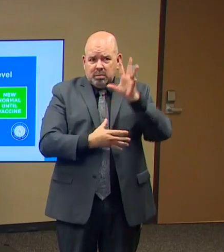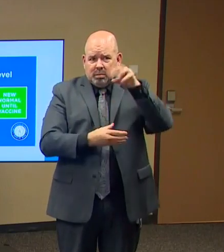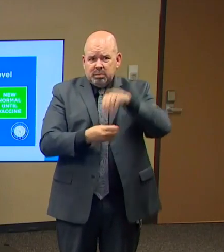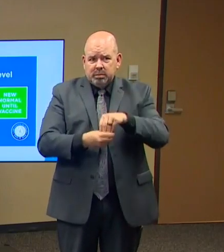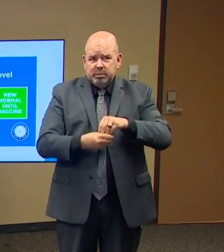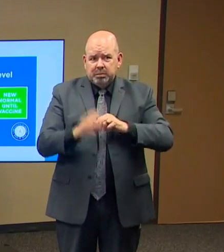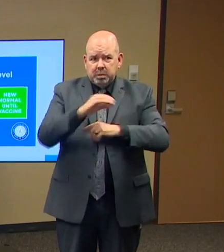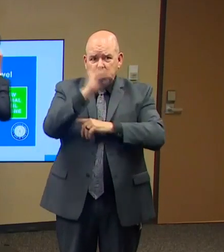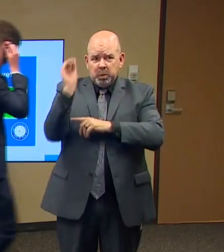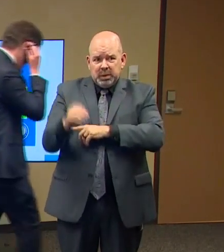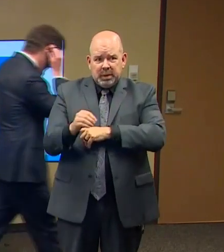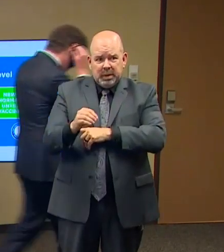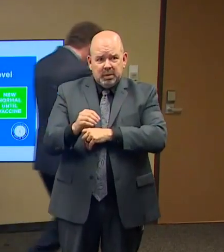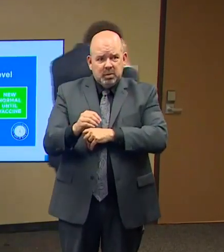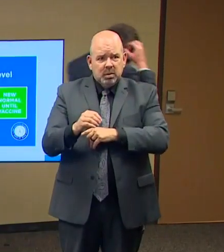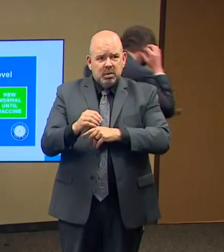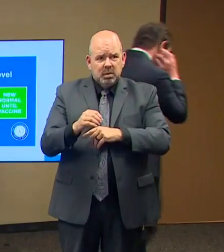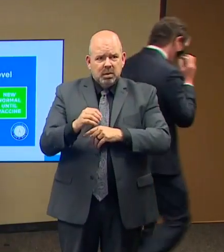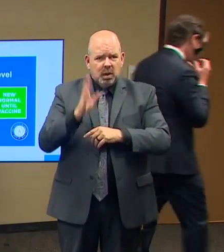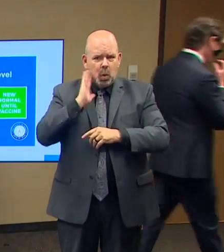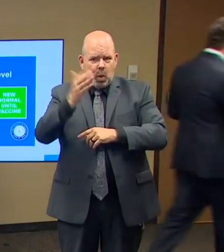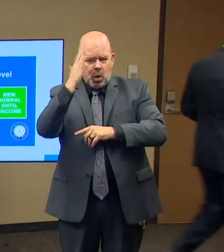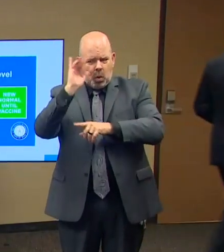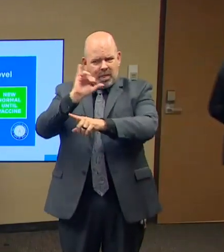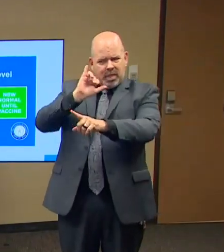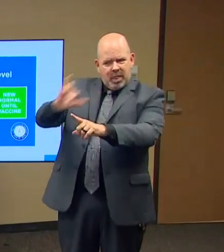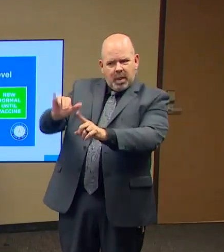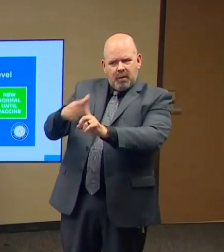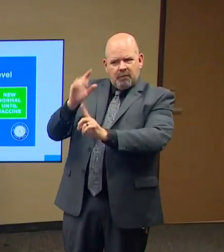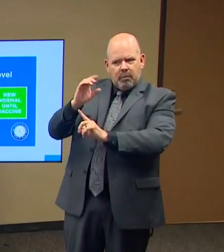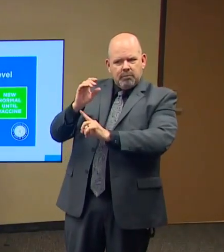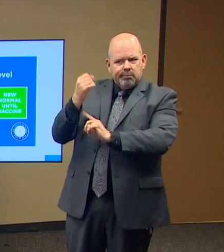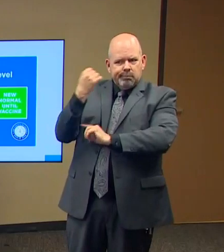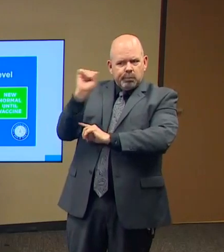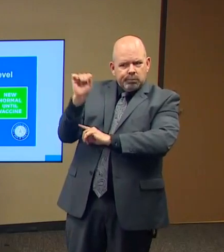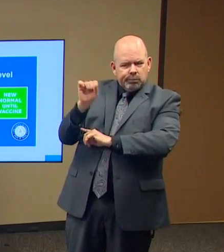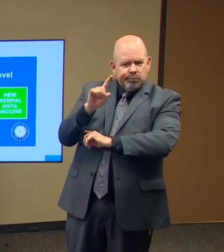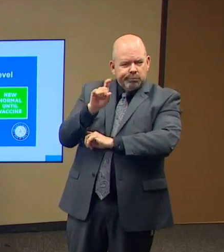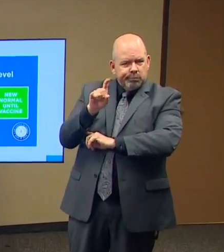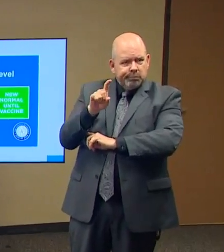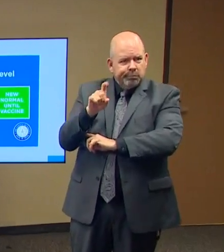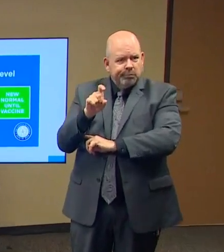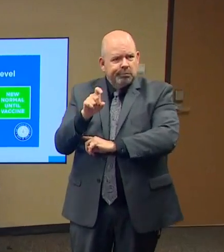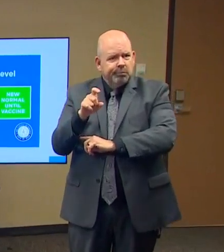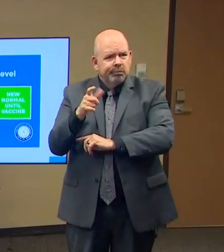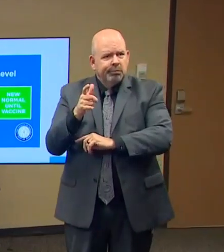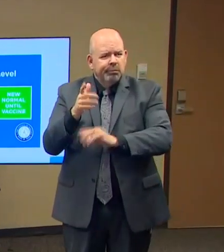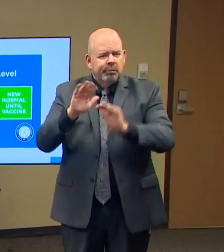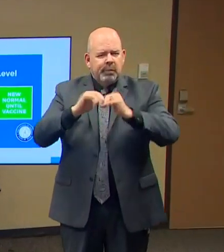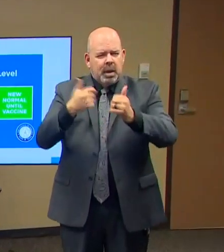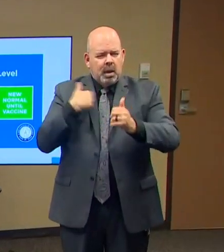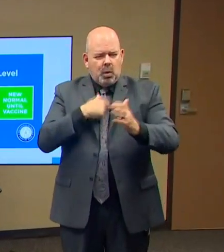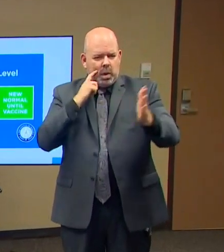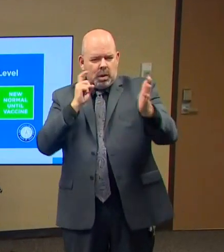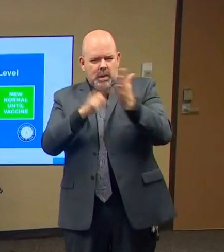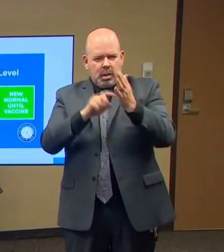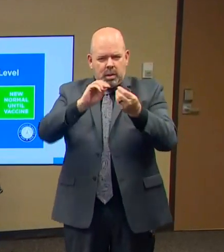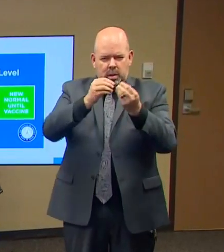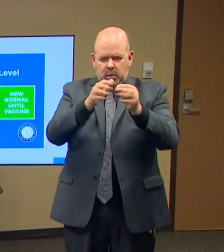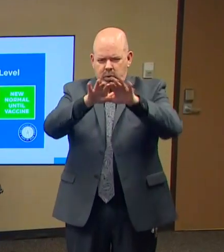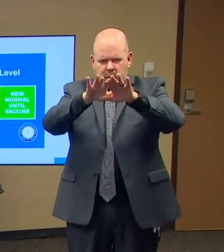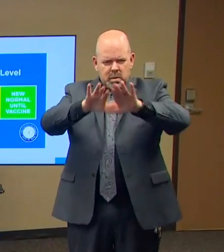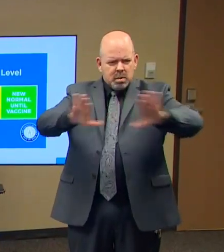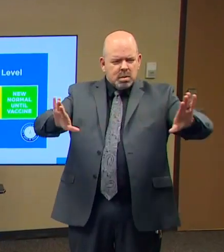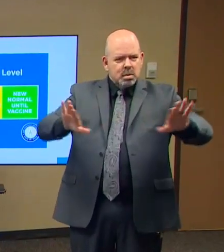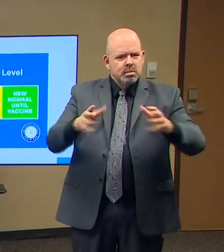for people as they continue protesting. I know the city put out some recommendations, but, be able to kind of say, hey, you